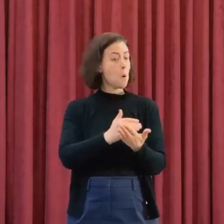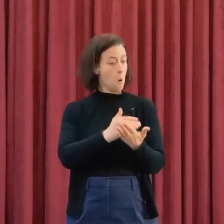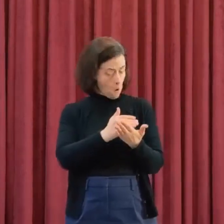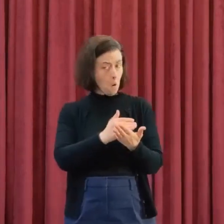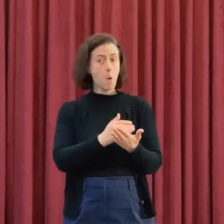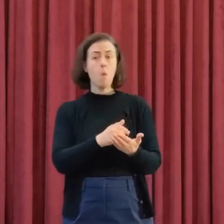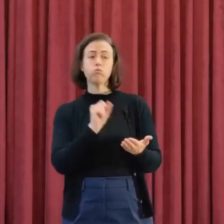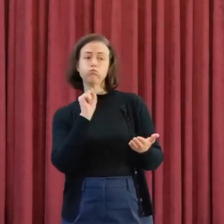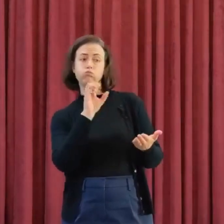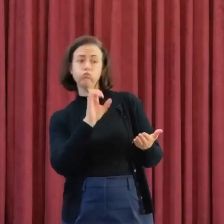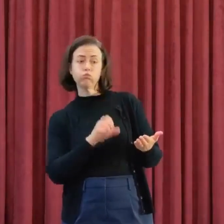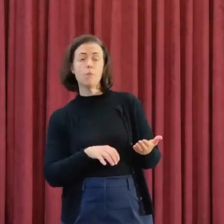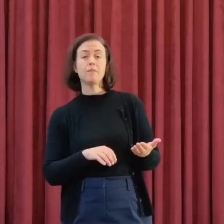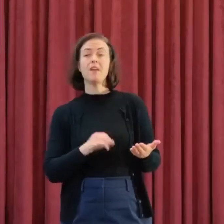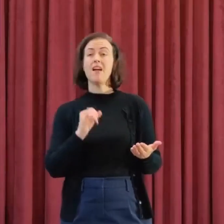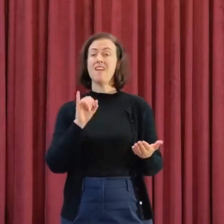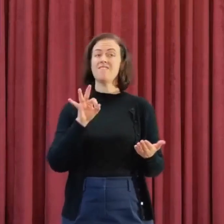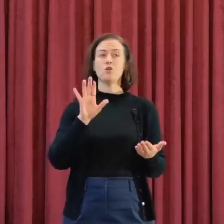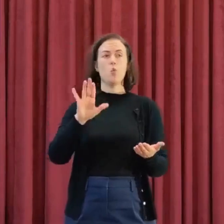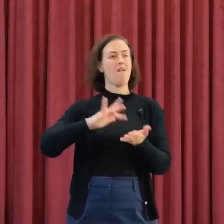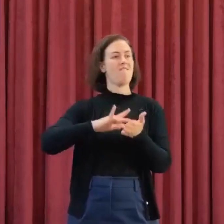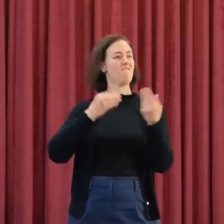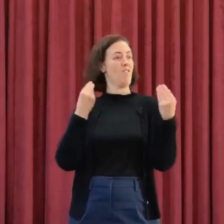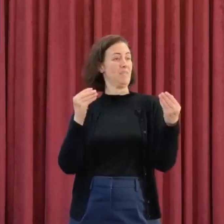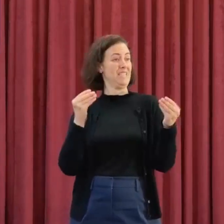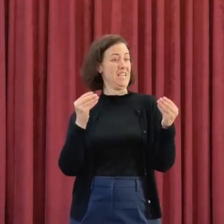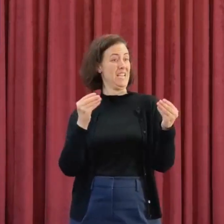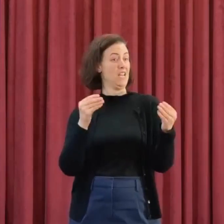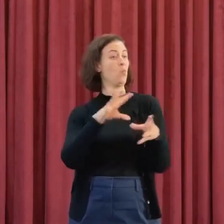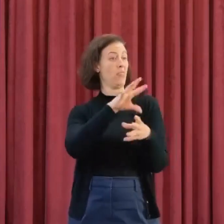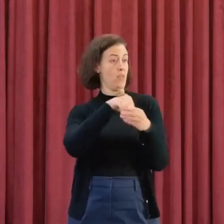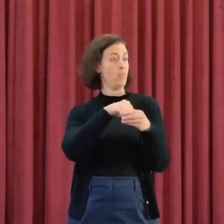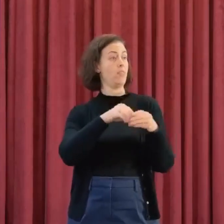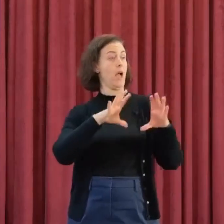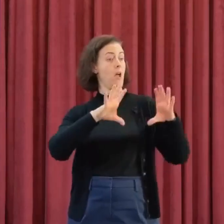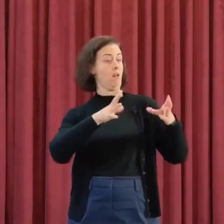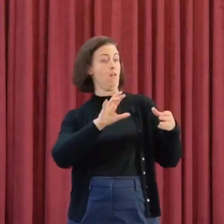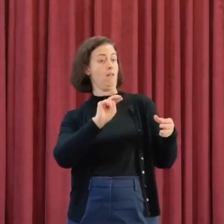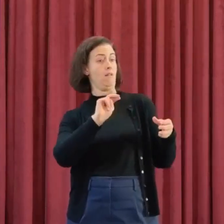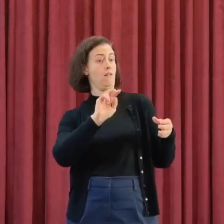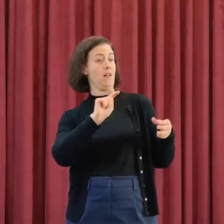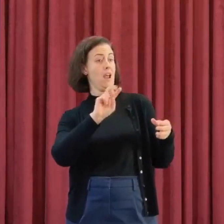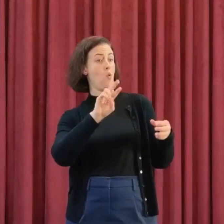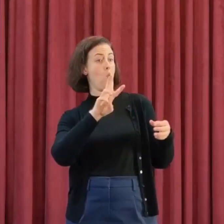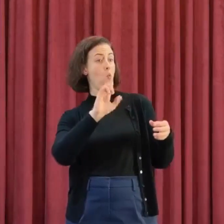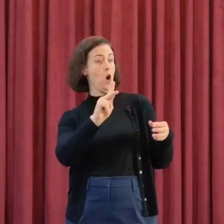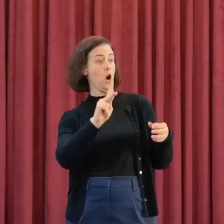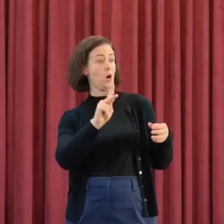also if your pharmacy is in the plan's network, then maybe you want to switch to